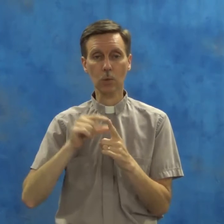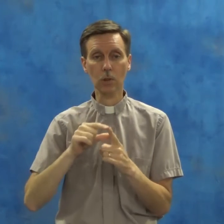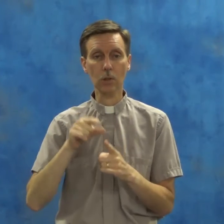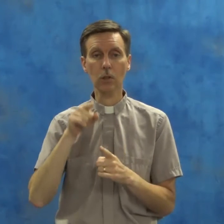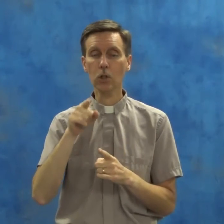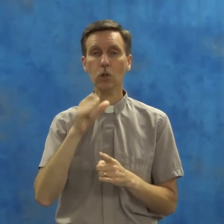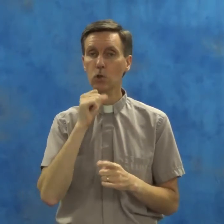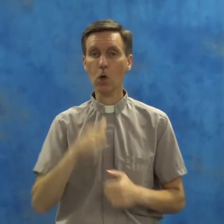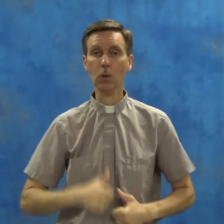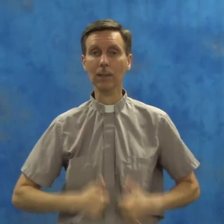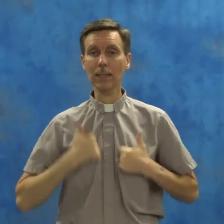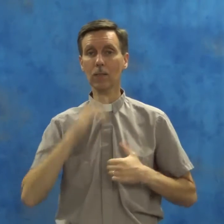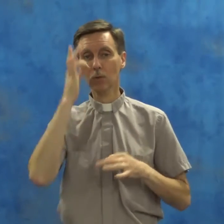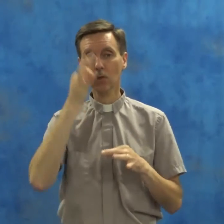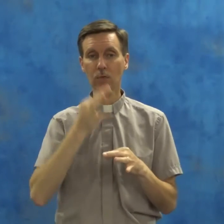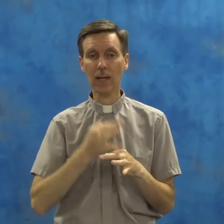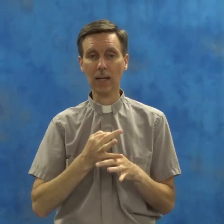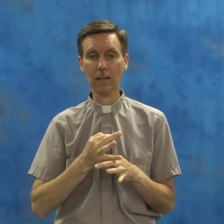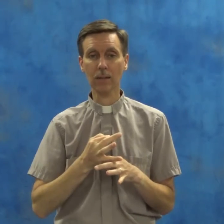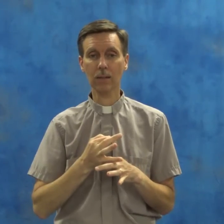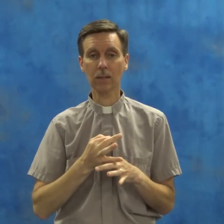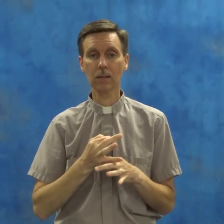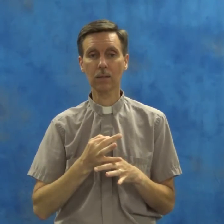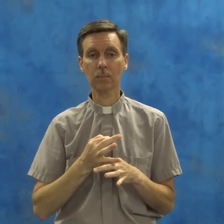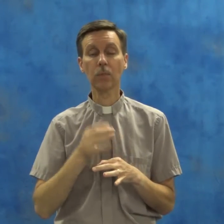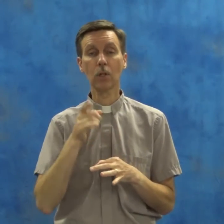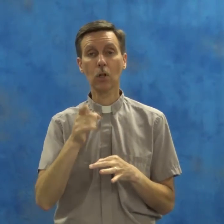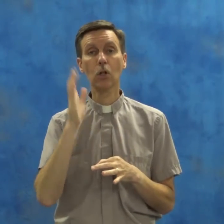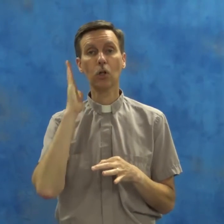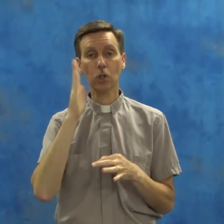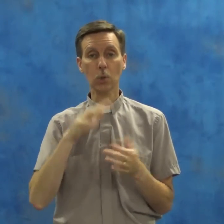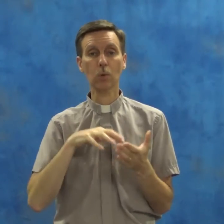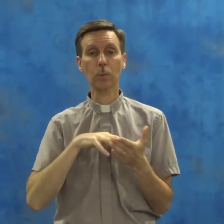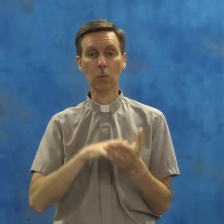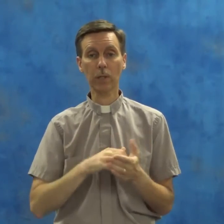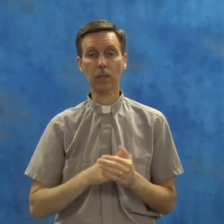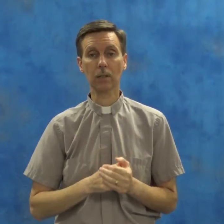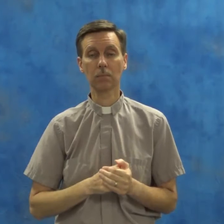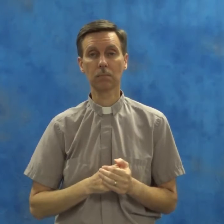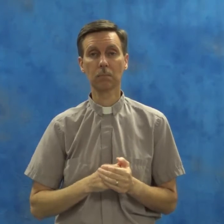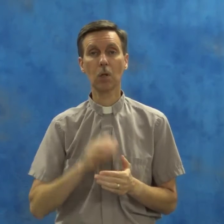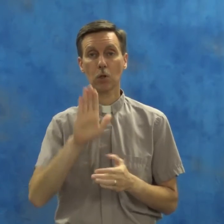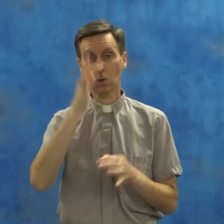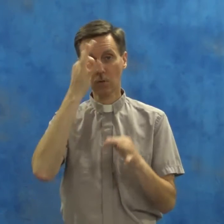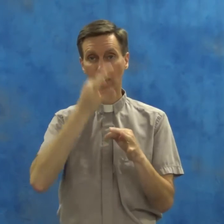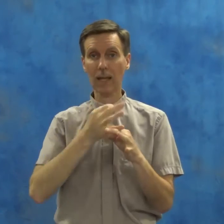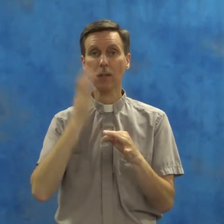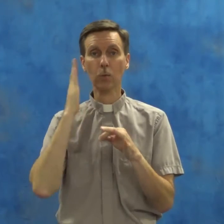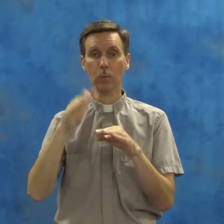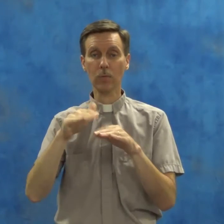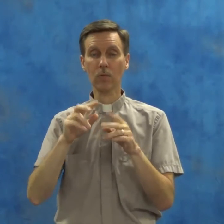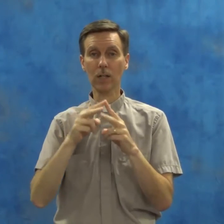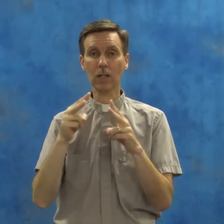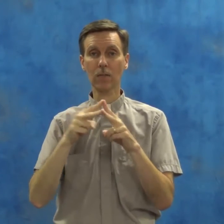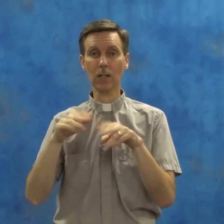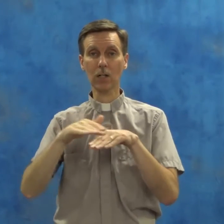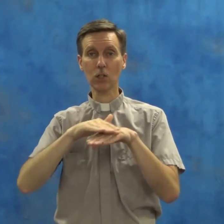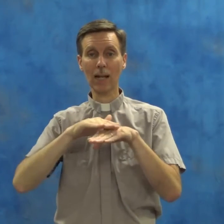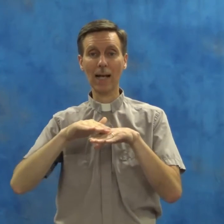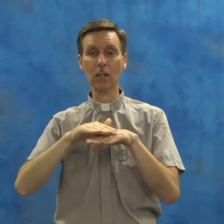word, you don't live your faith, you will be weak. Your faith will be very, very shallow.